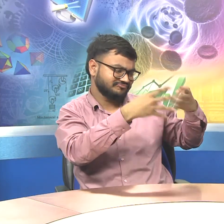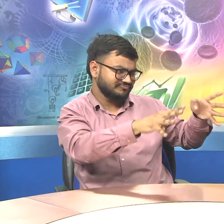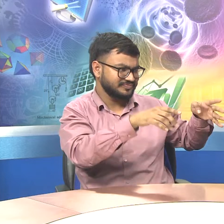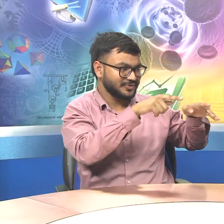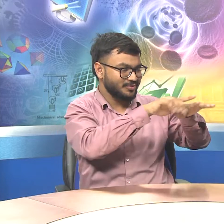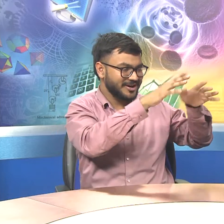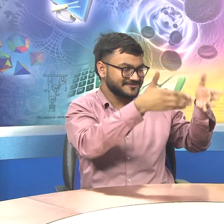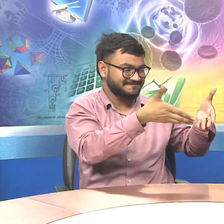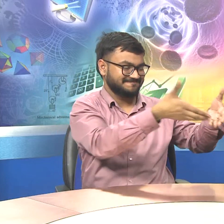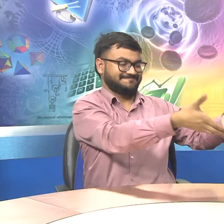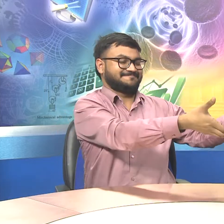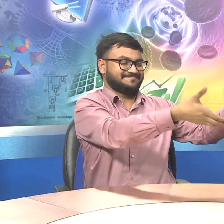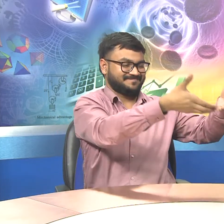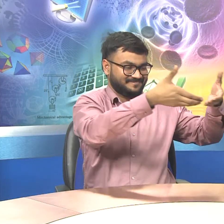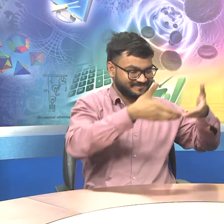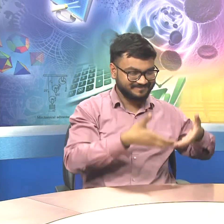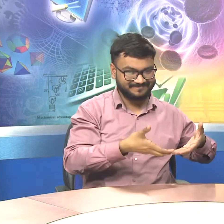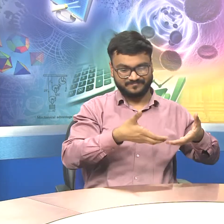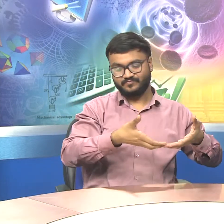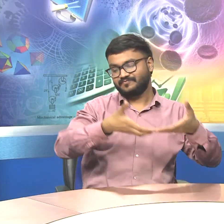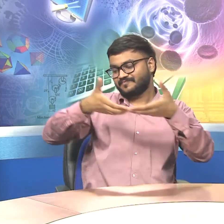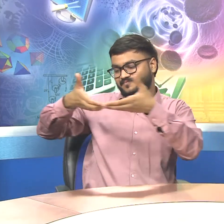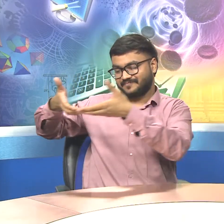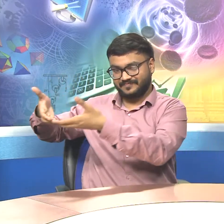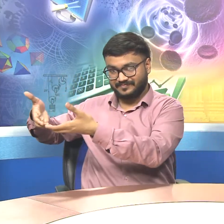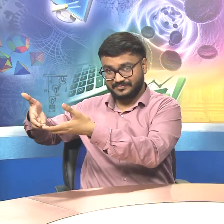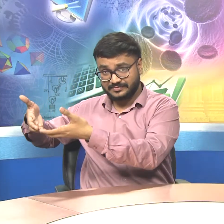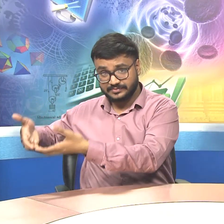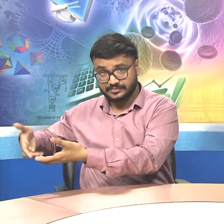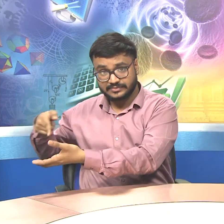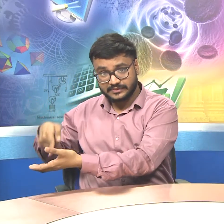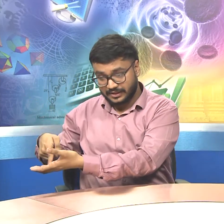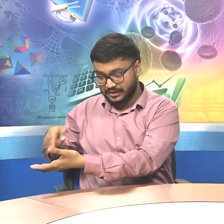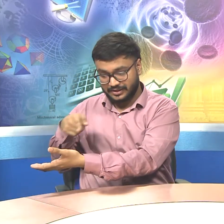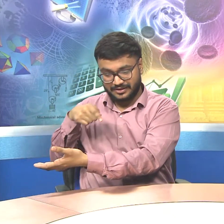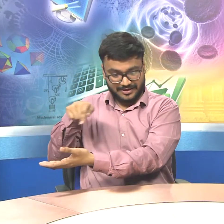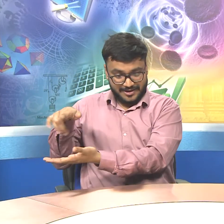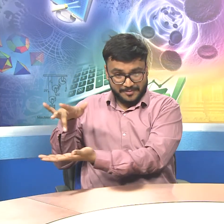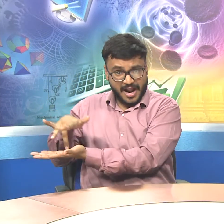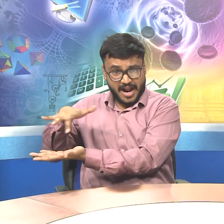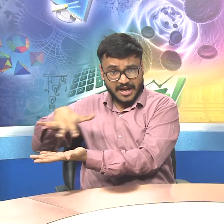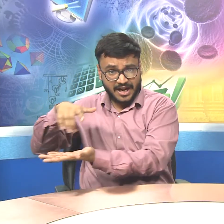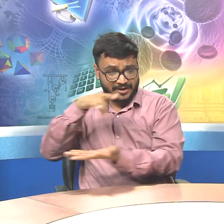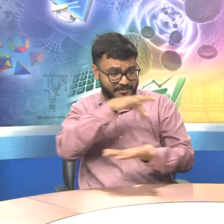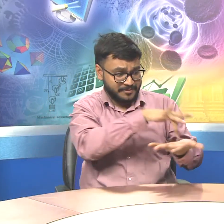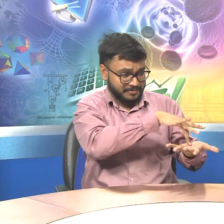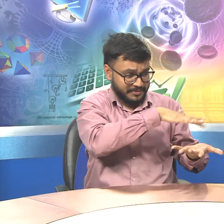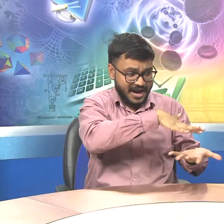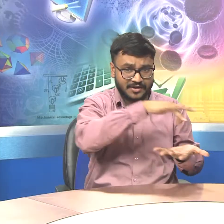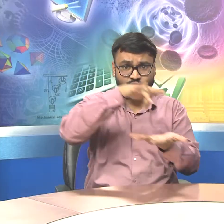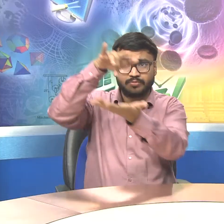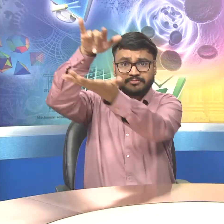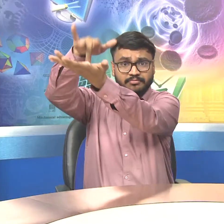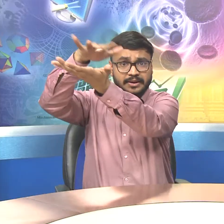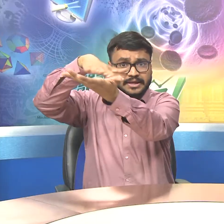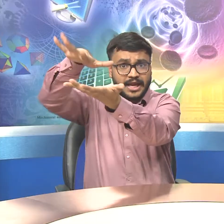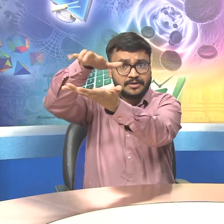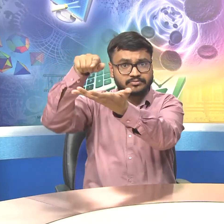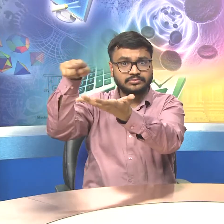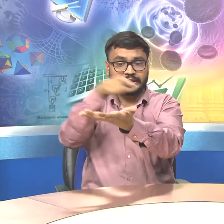defined clearly, you would be able to understand this easily in ISL with the right placement of stairs,